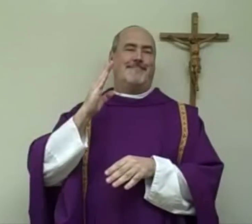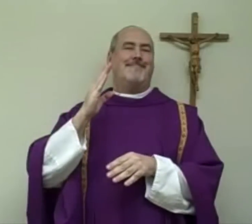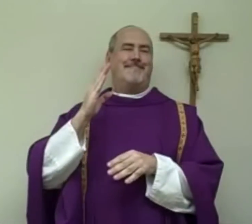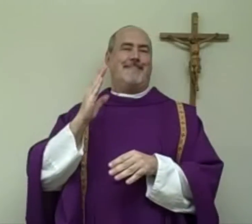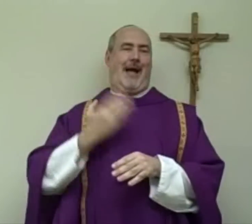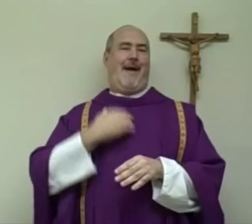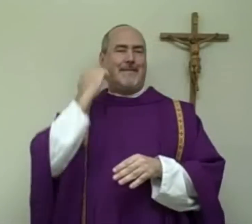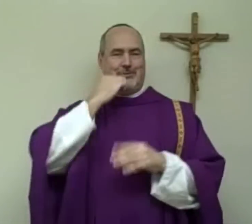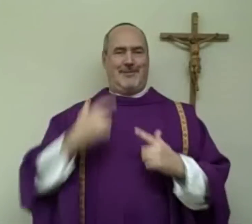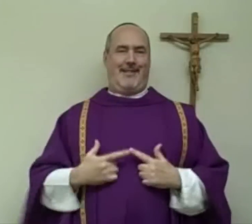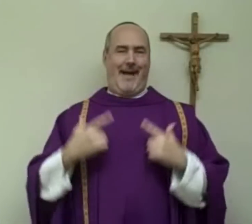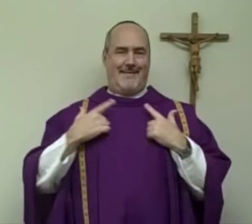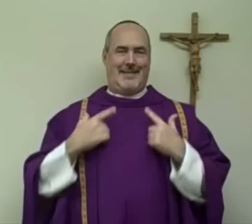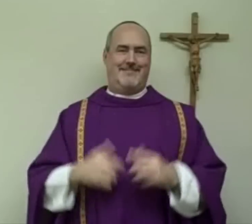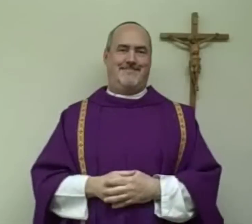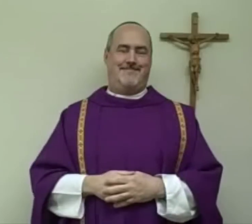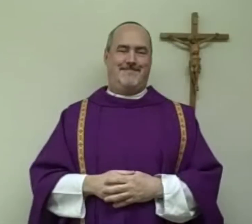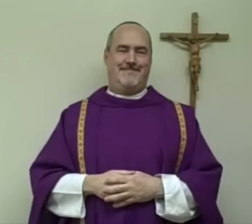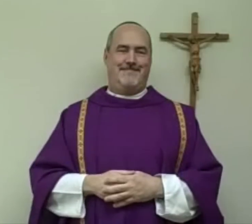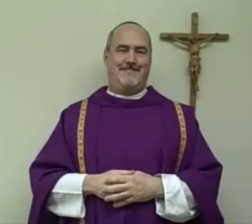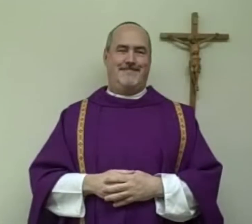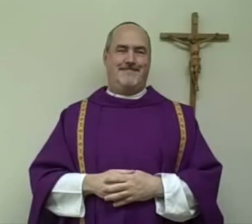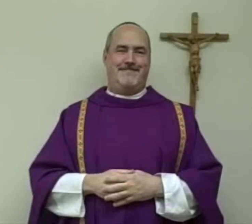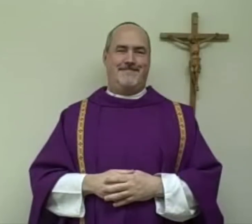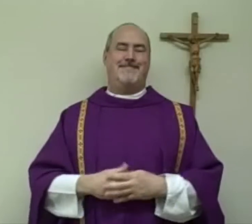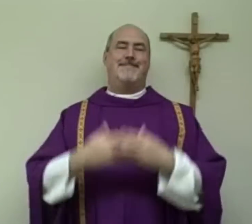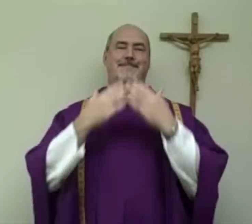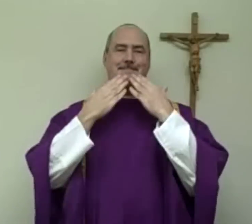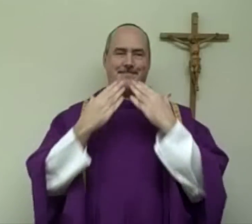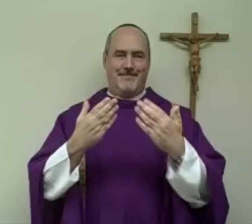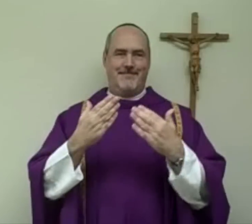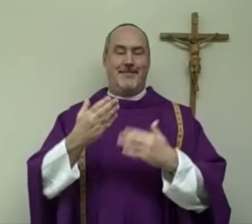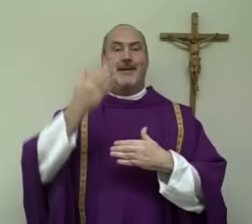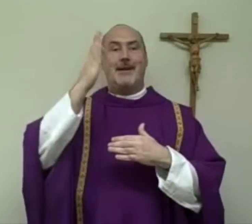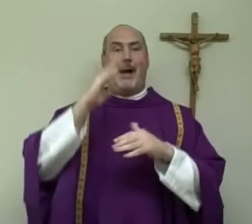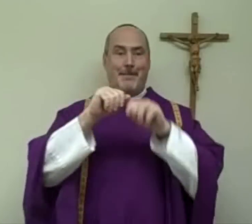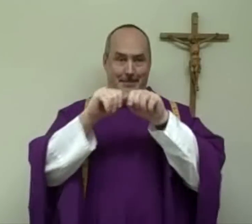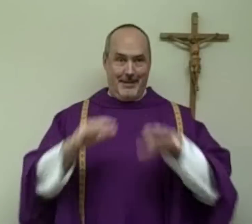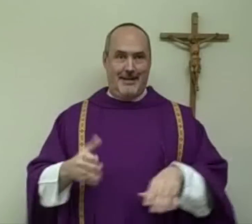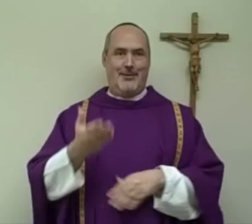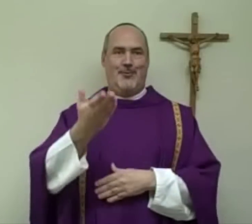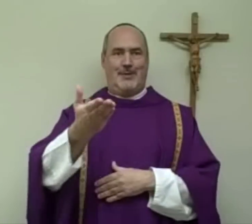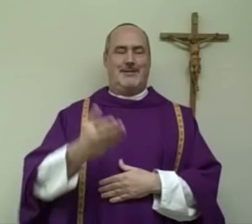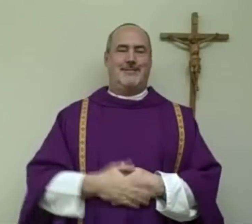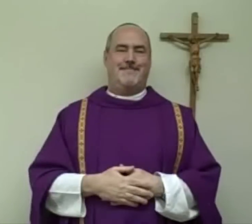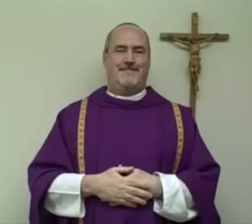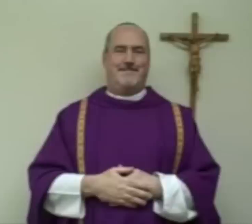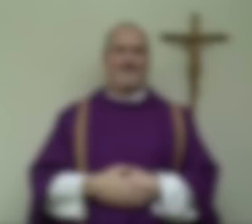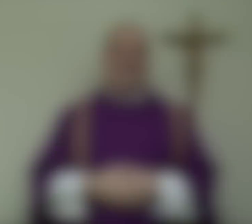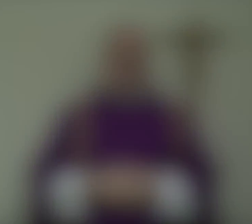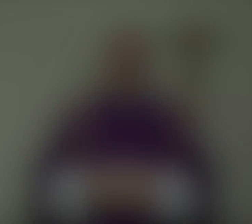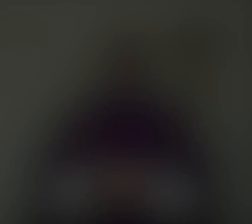things, because it allows God to be in our life every single day. Thank you, and God bless you.